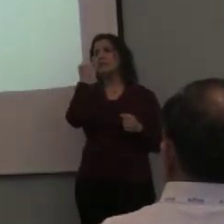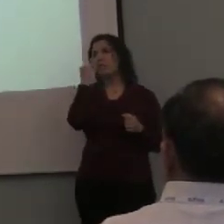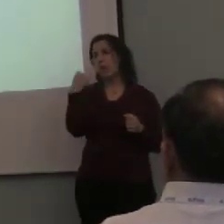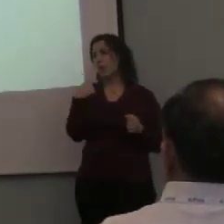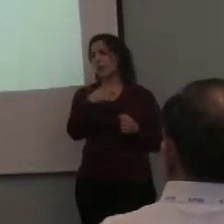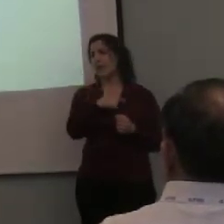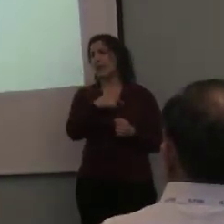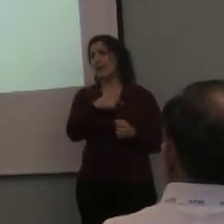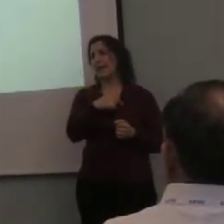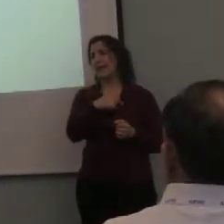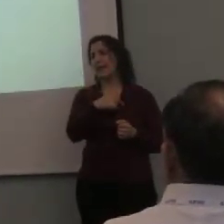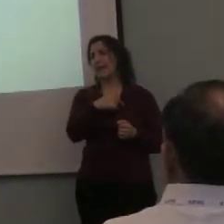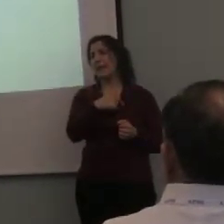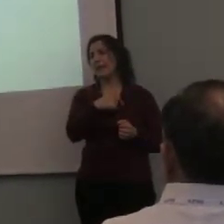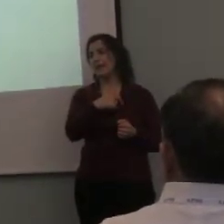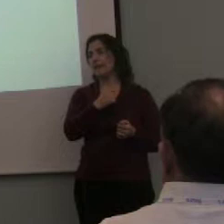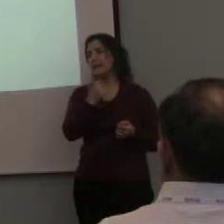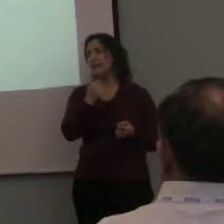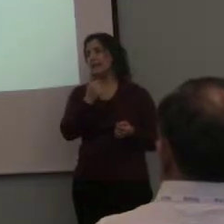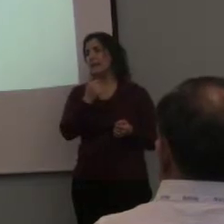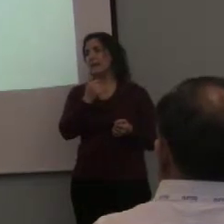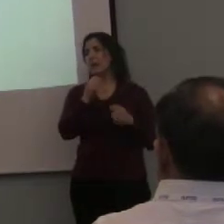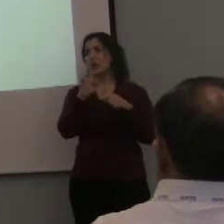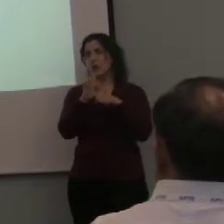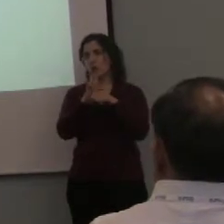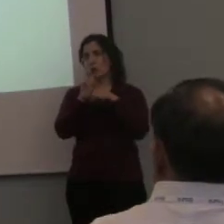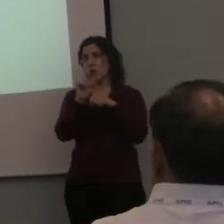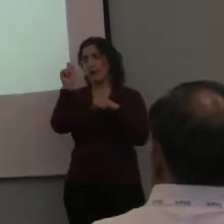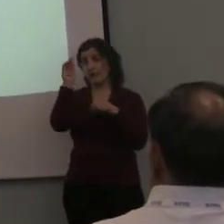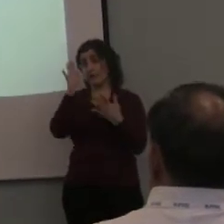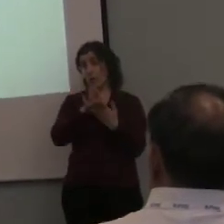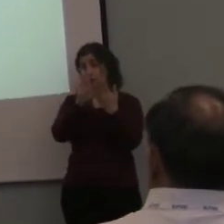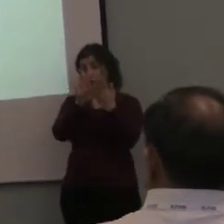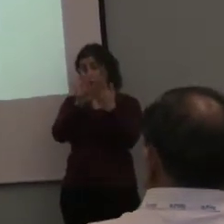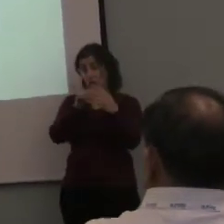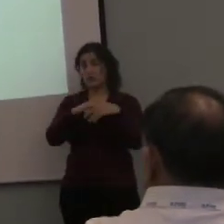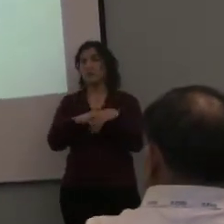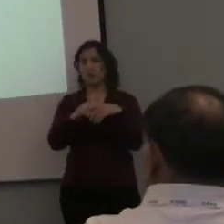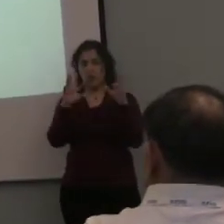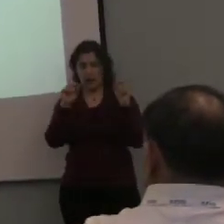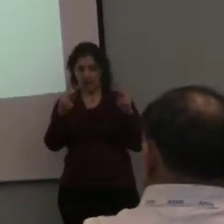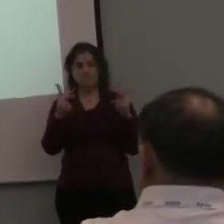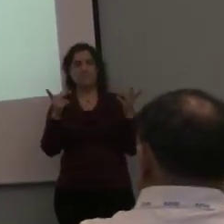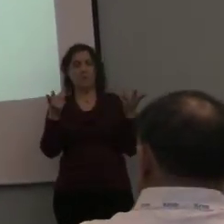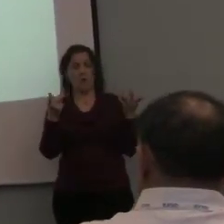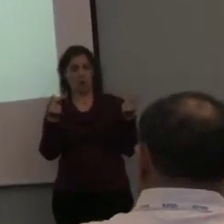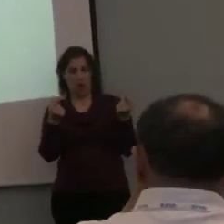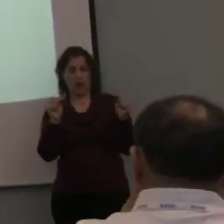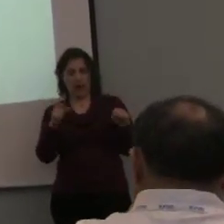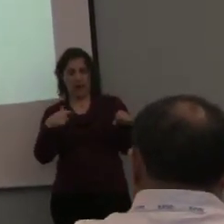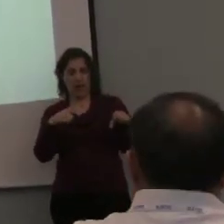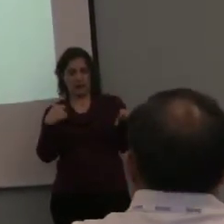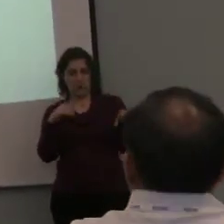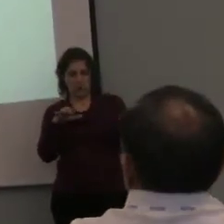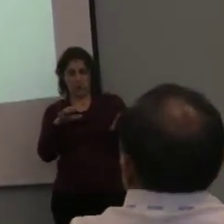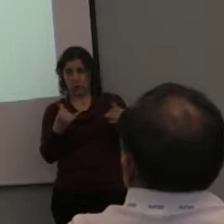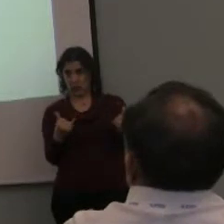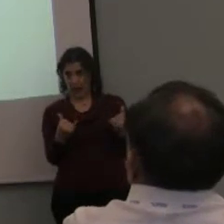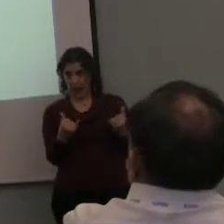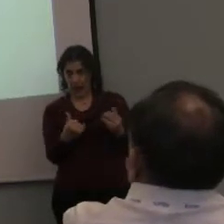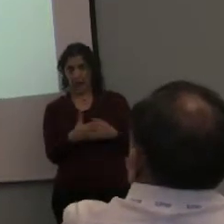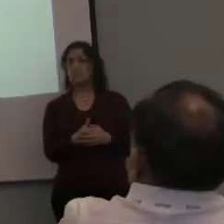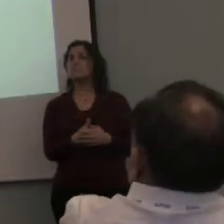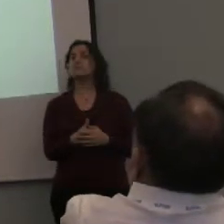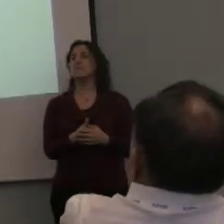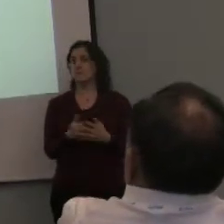to take this approach, which says, let's start with what I can do today, and what